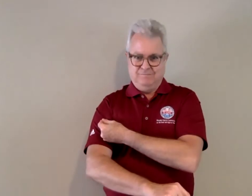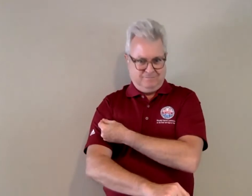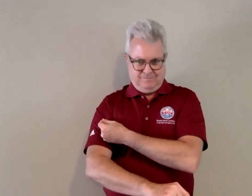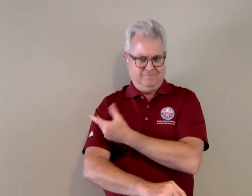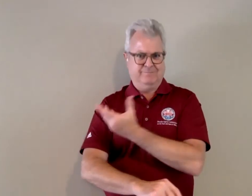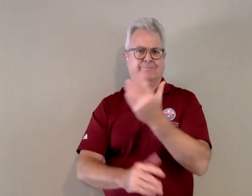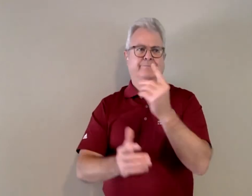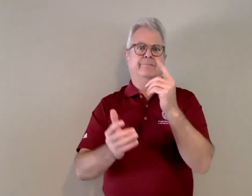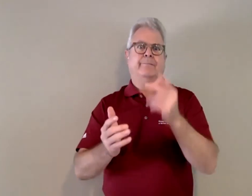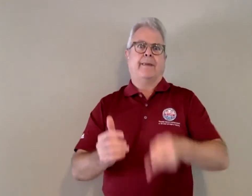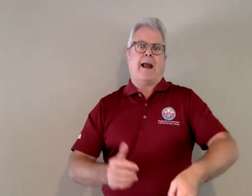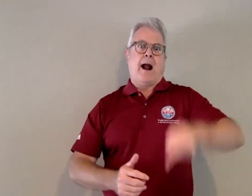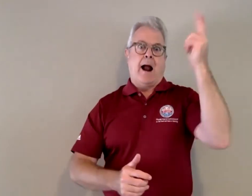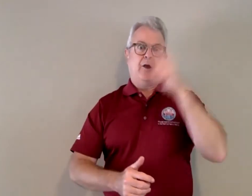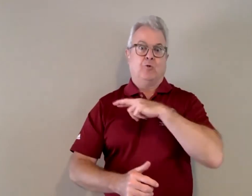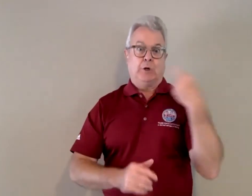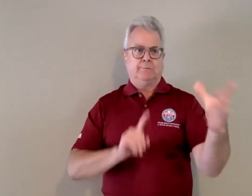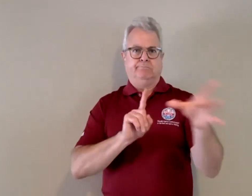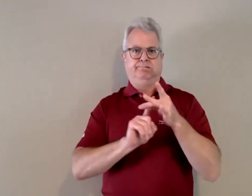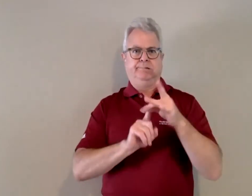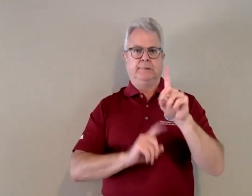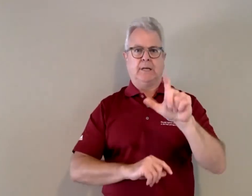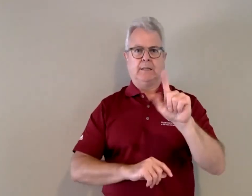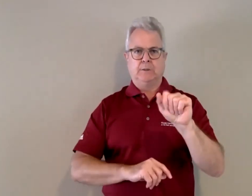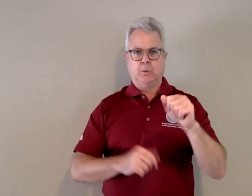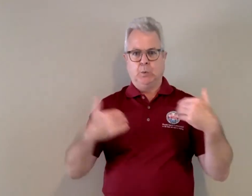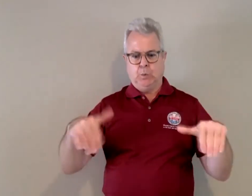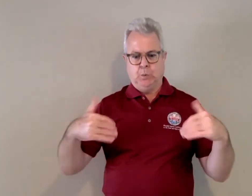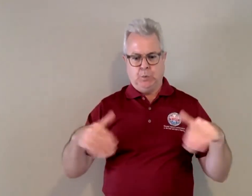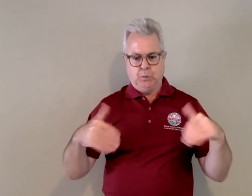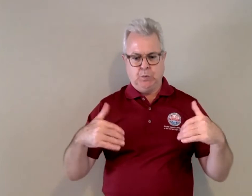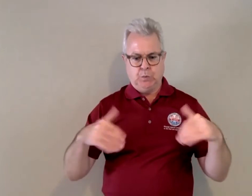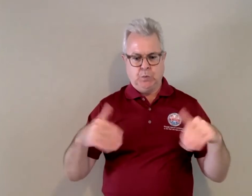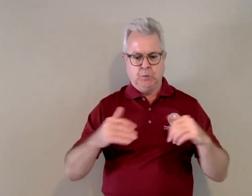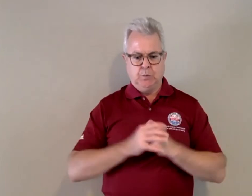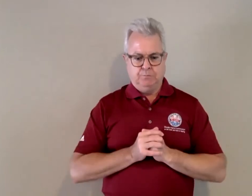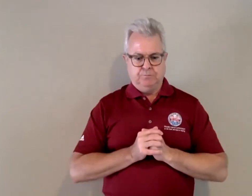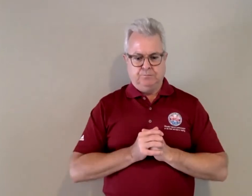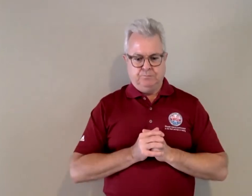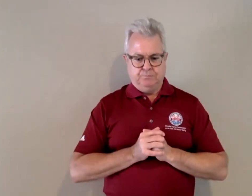Those 98% of people who aren't vaccinated and get sick, they will get sicker with Delta.